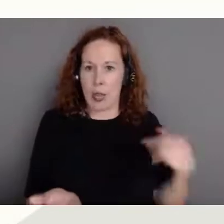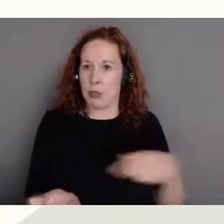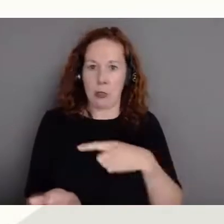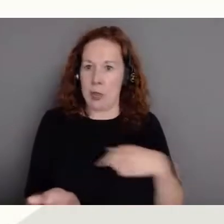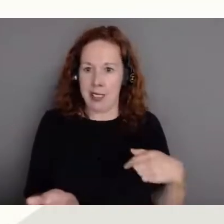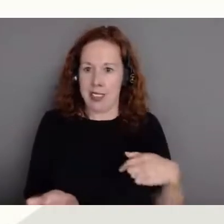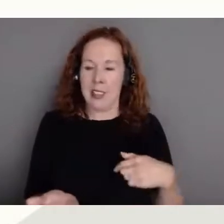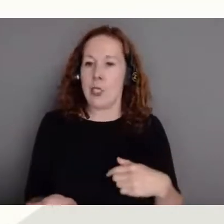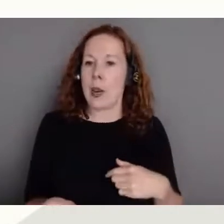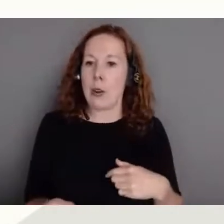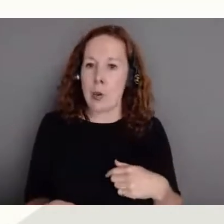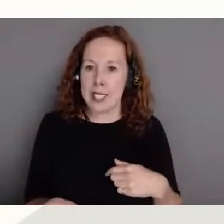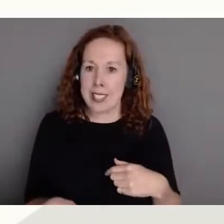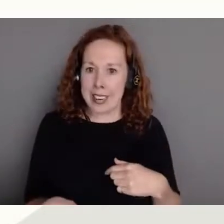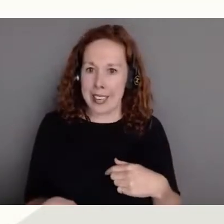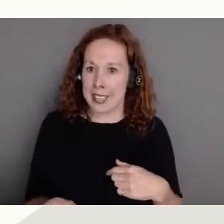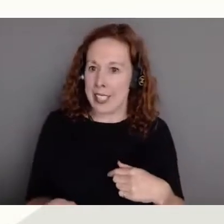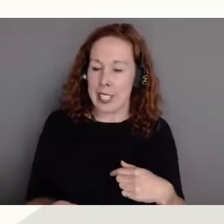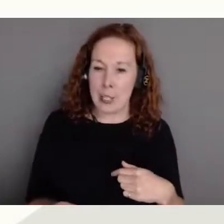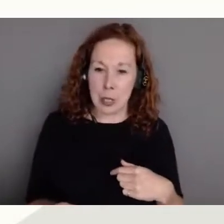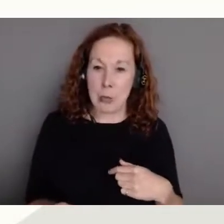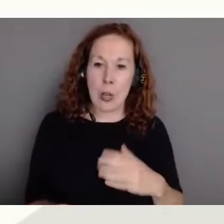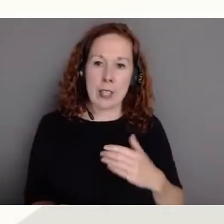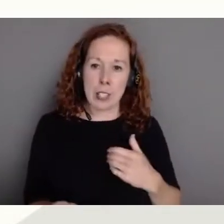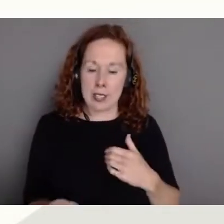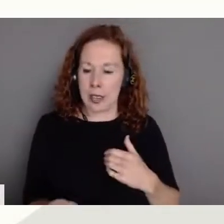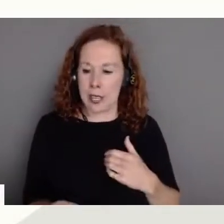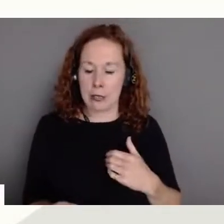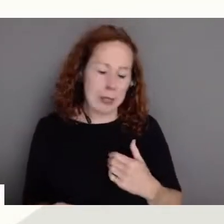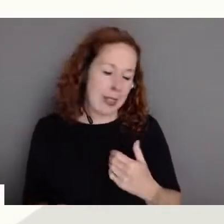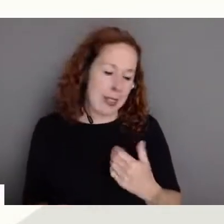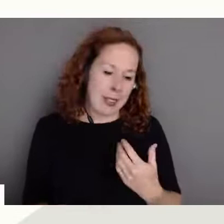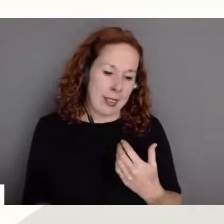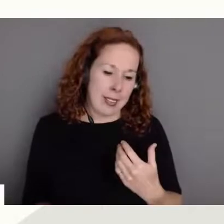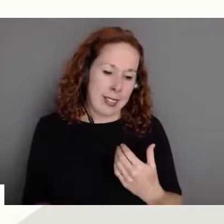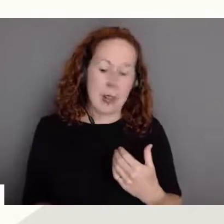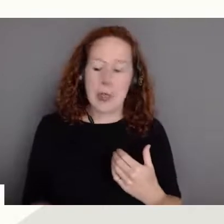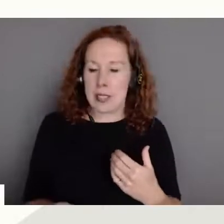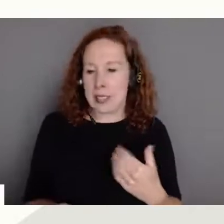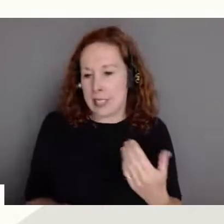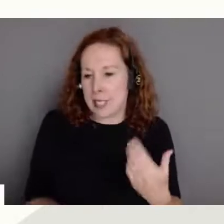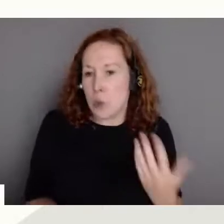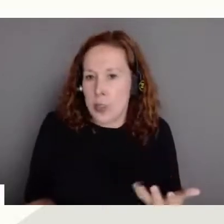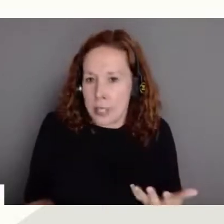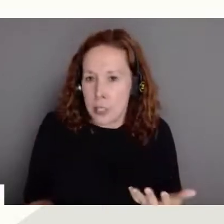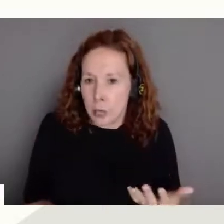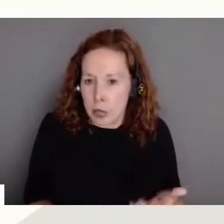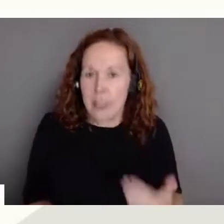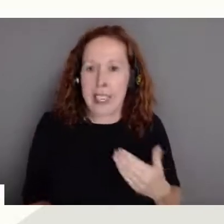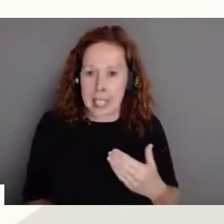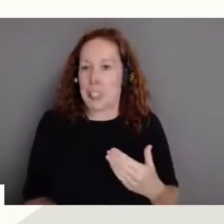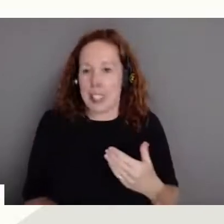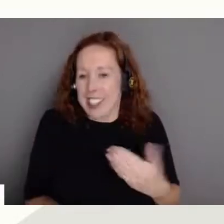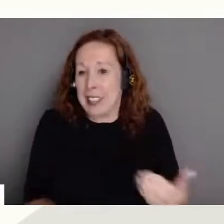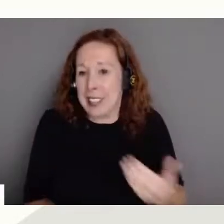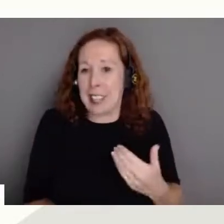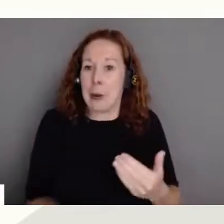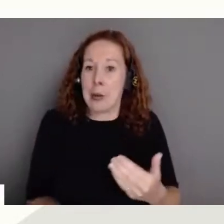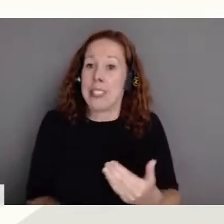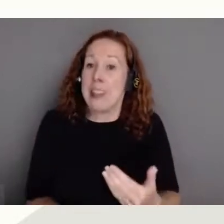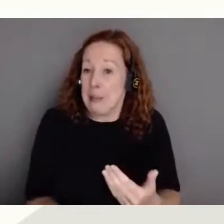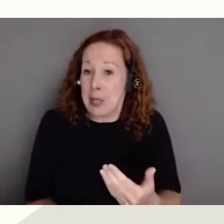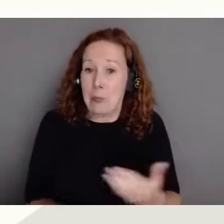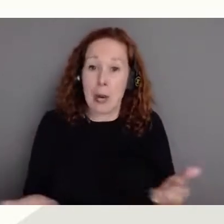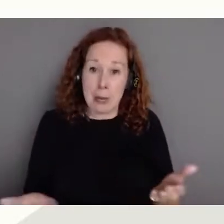yeah. though it's going through me. So I always Wow. like, you want to just kind of not that ignore the interpreter. Like it's just like